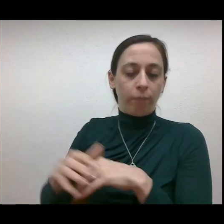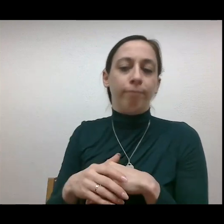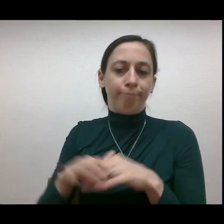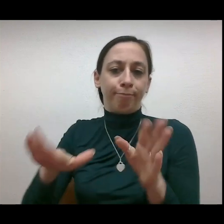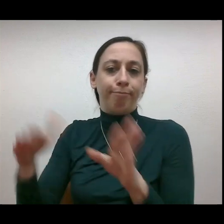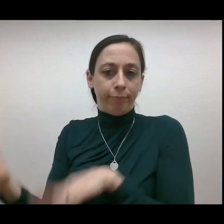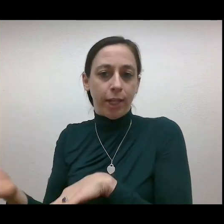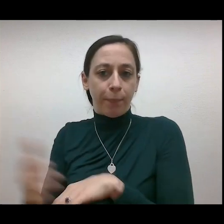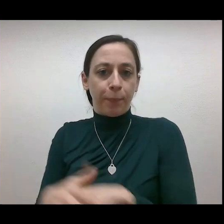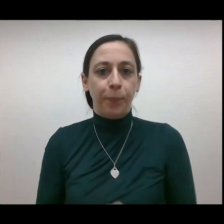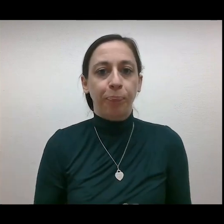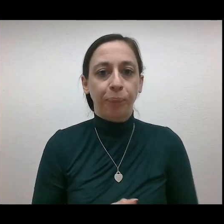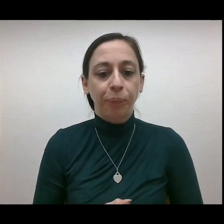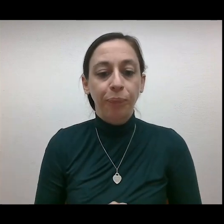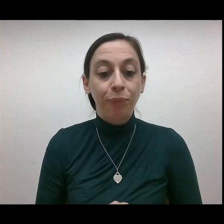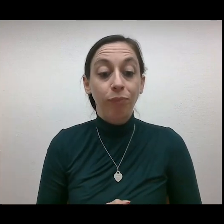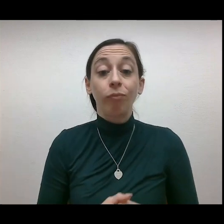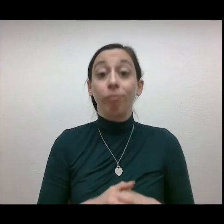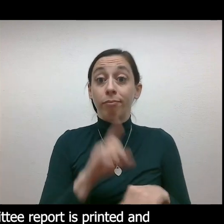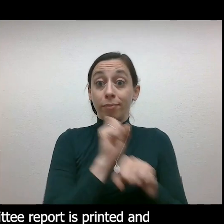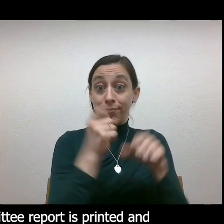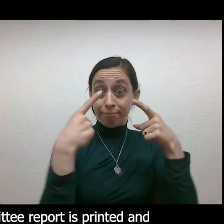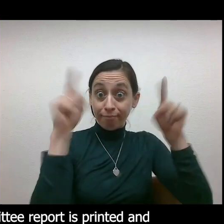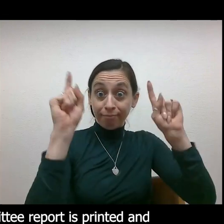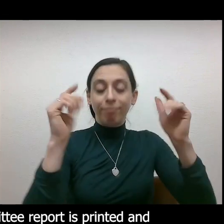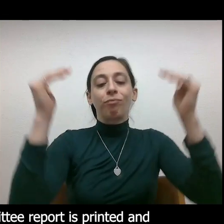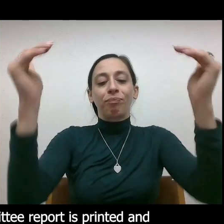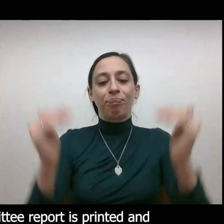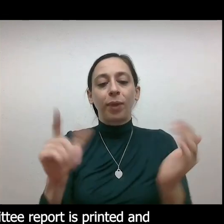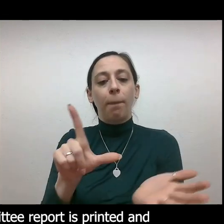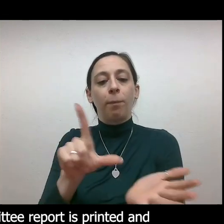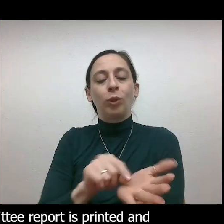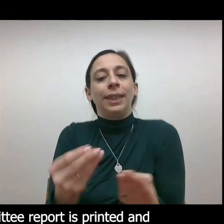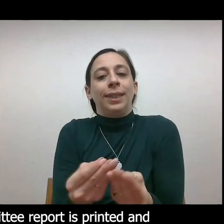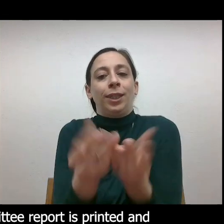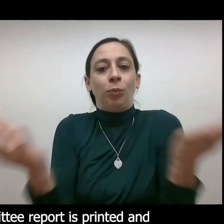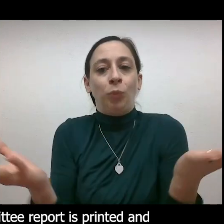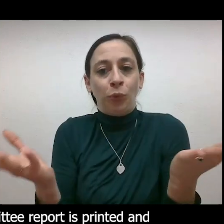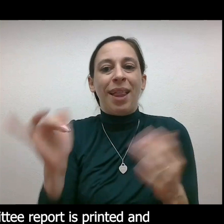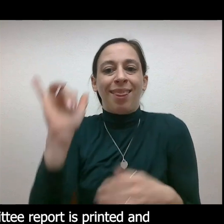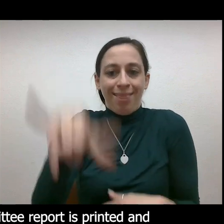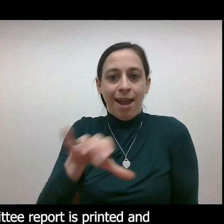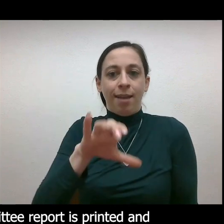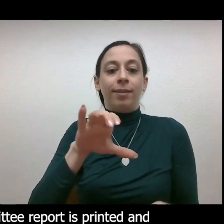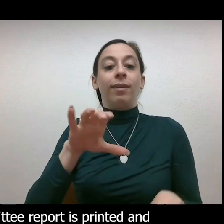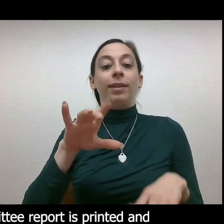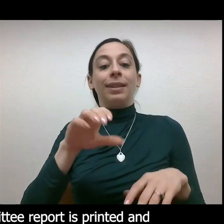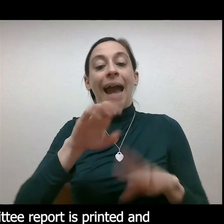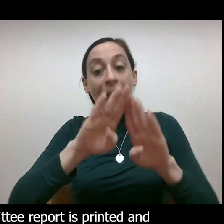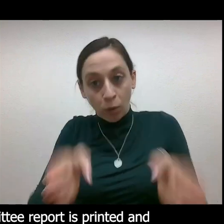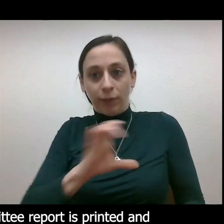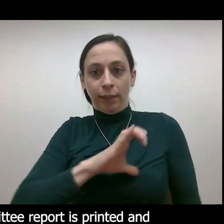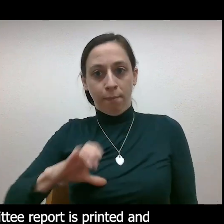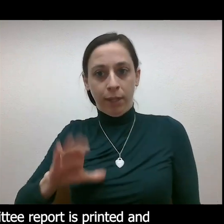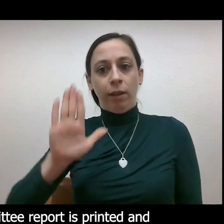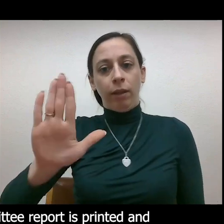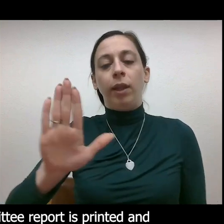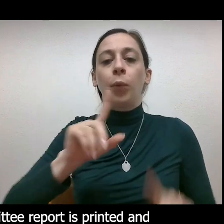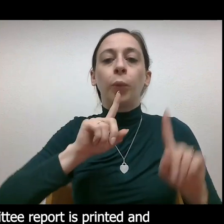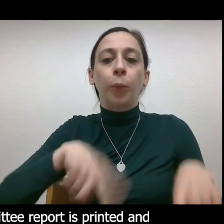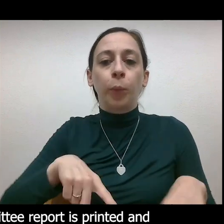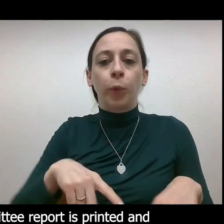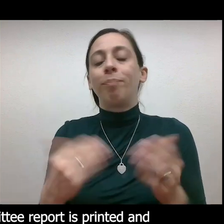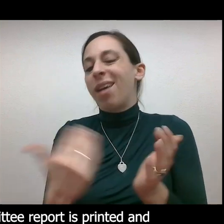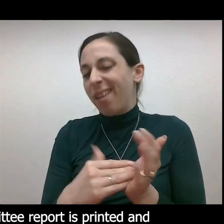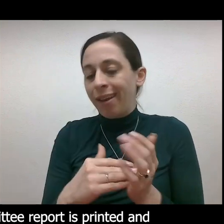no hearing called on the bill. At that point, the bill is considered dead. If it goes on to the next step, the committee report is printed